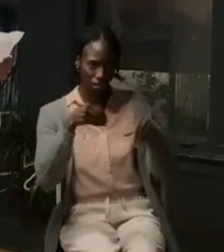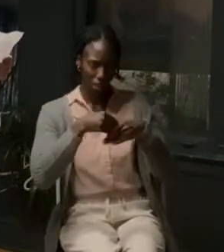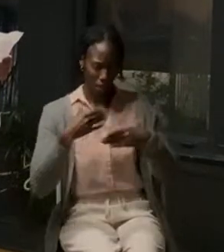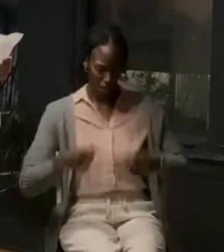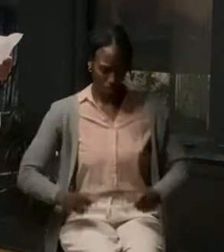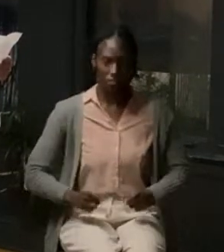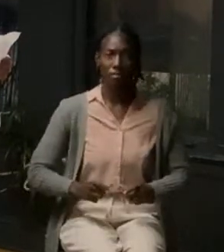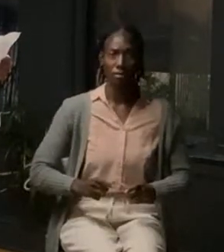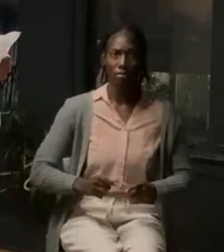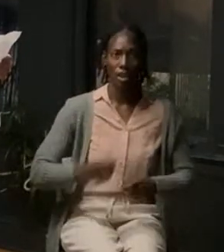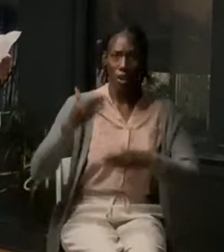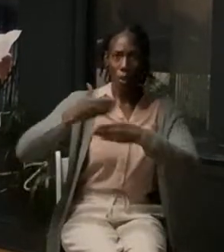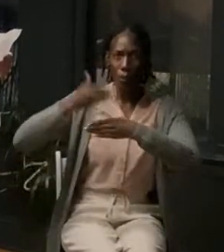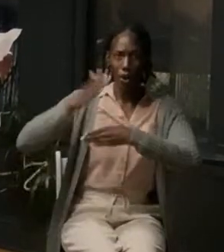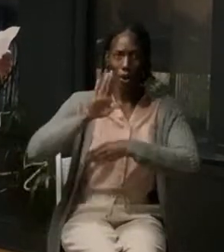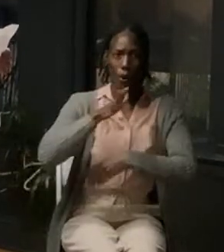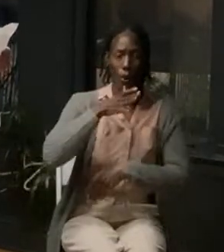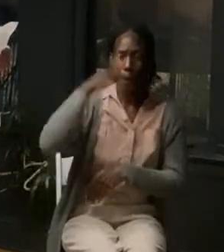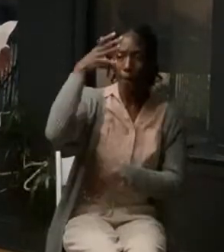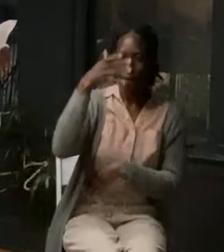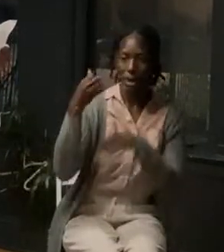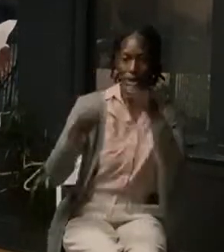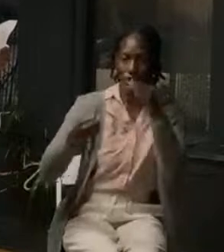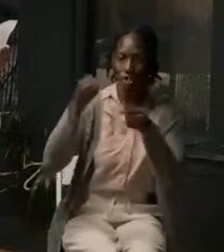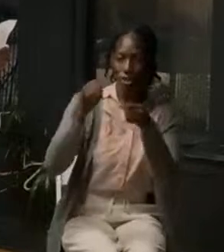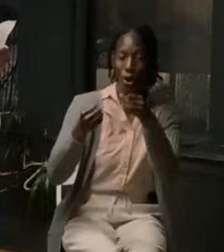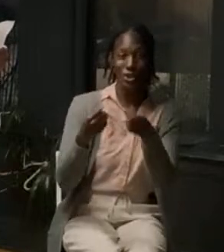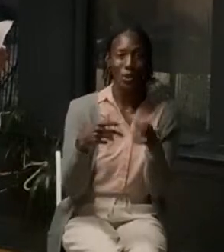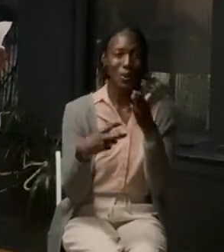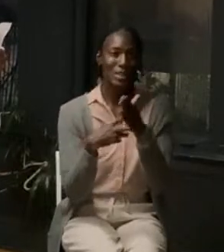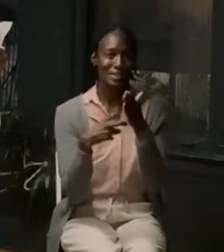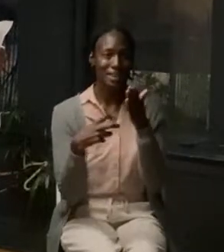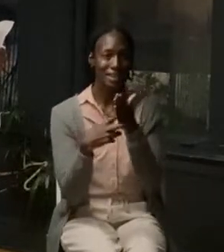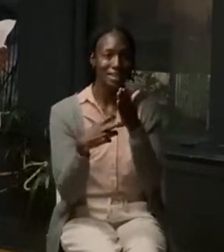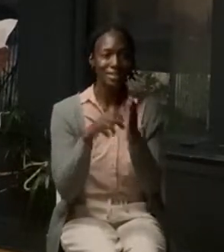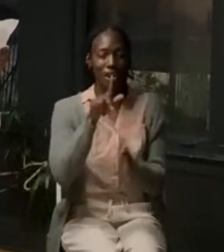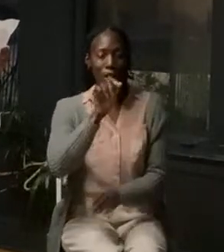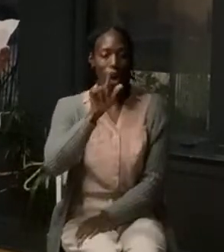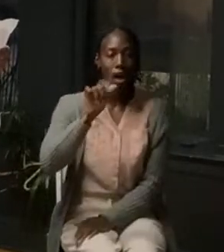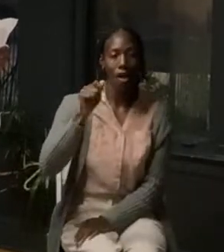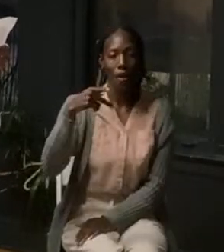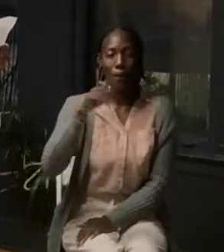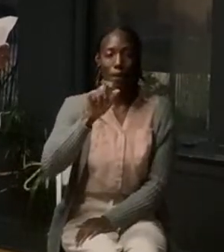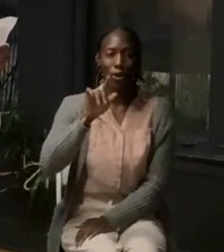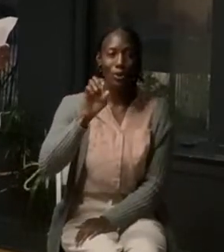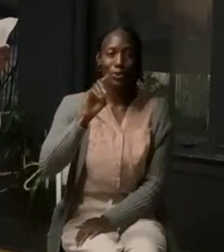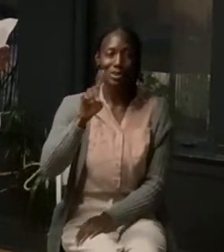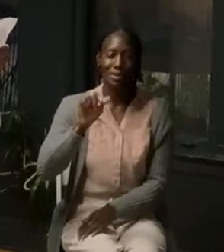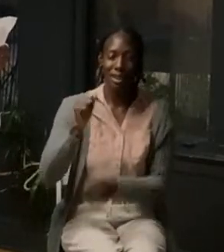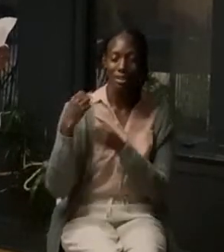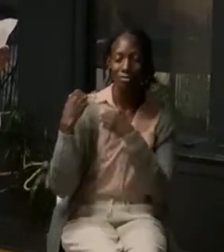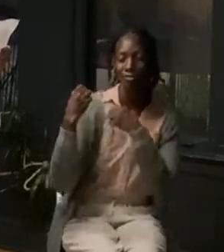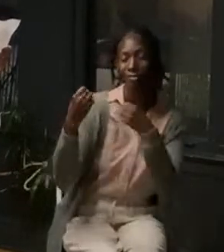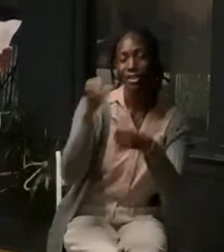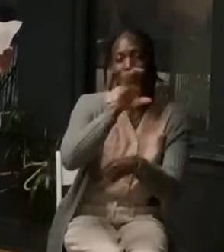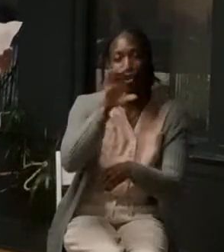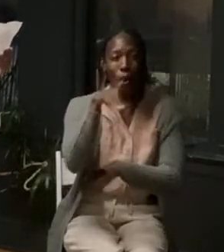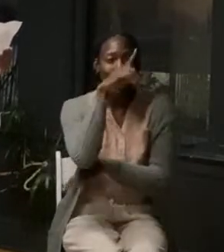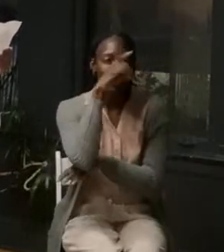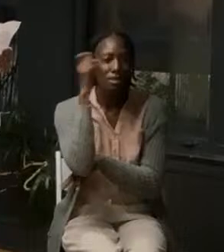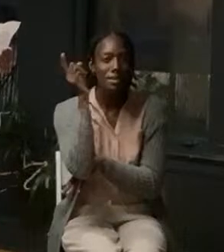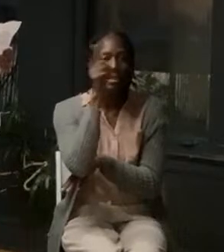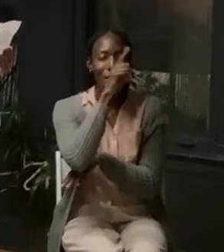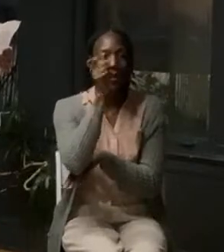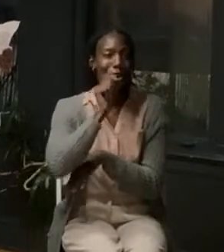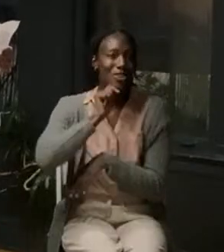parents' Honda, flashed a couple tickets for Lollapalooza, and drove. Chicago in the summer is where untethered Midwestern